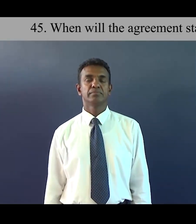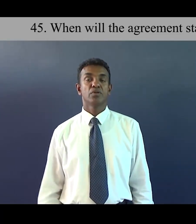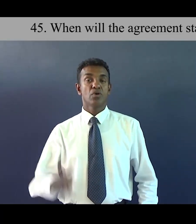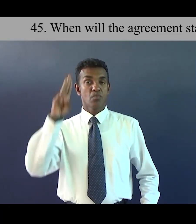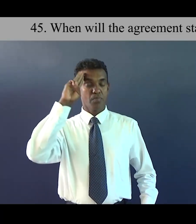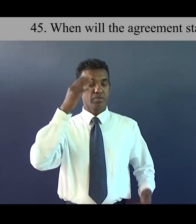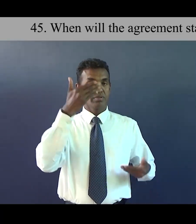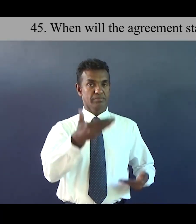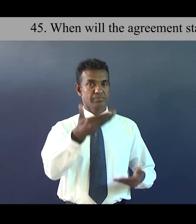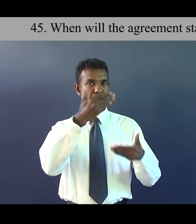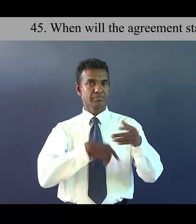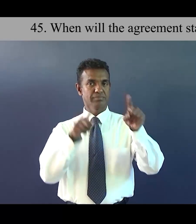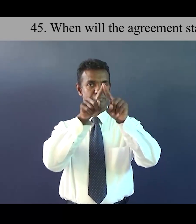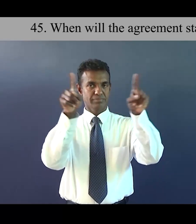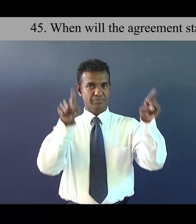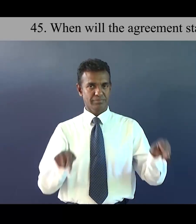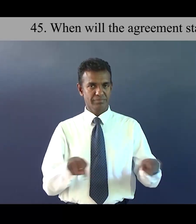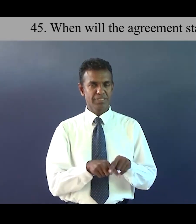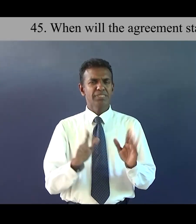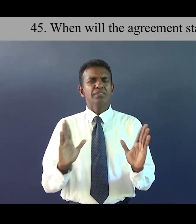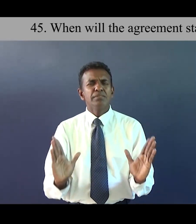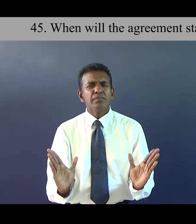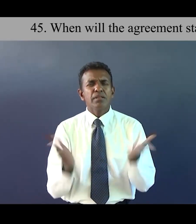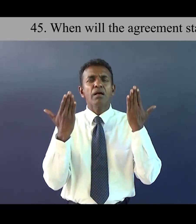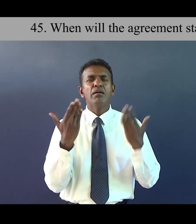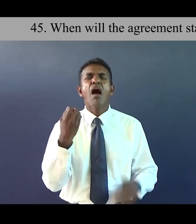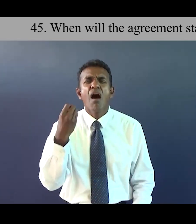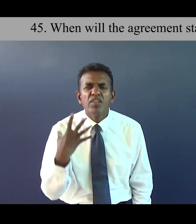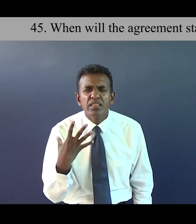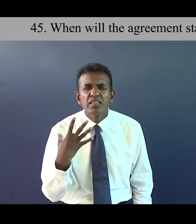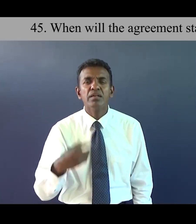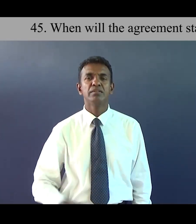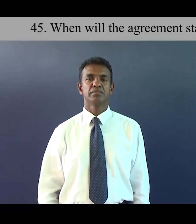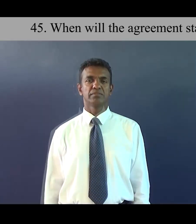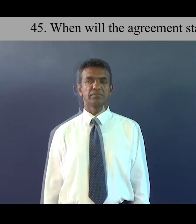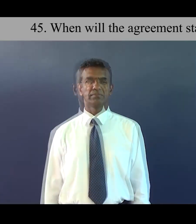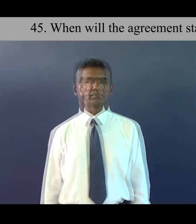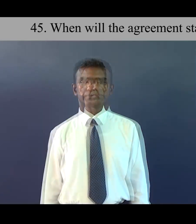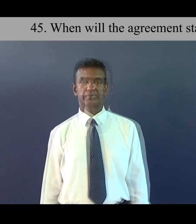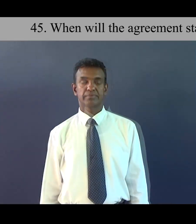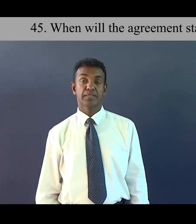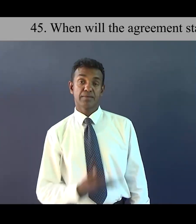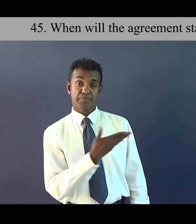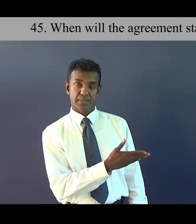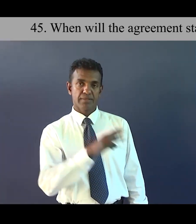30 days. The agreement will start 30 days after 20 countries have joined